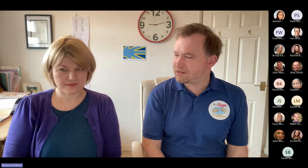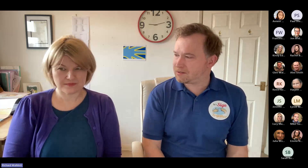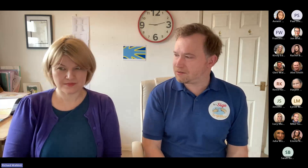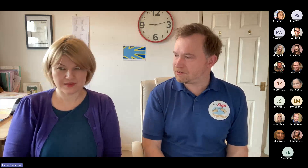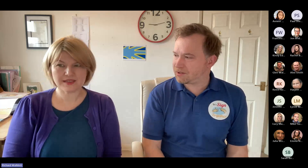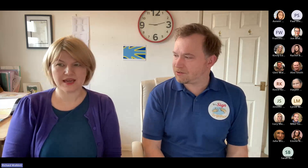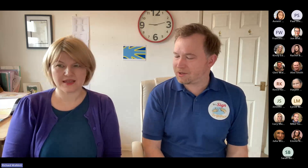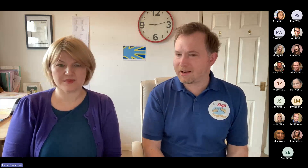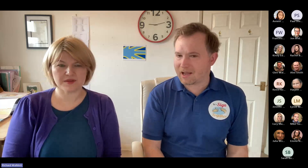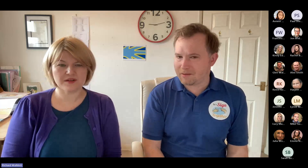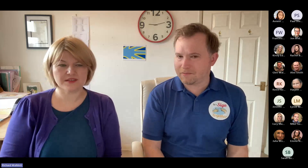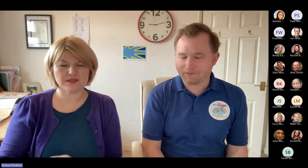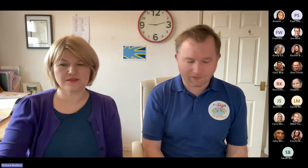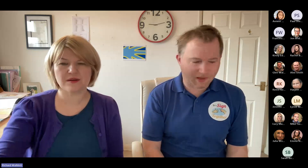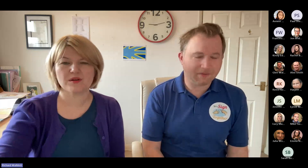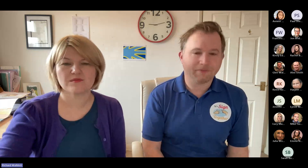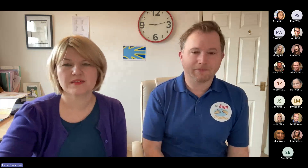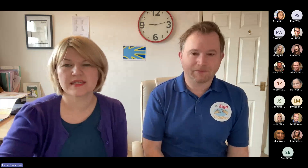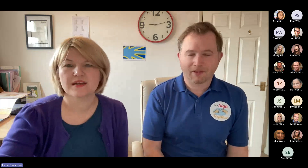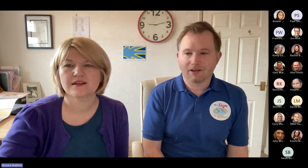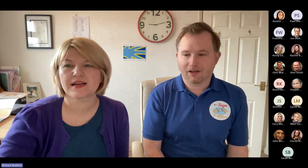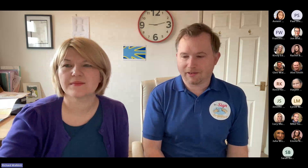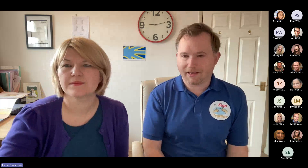minutes? Yeah, that'd be a nice way to wrap up, wouldn't it? Okay. Okay.